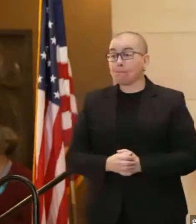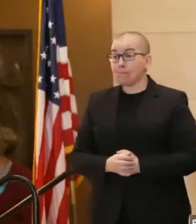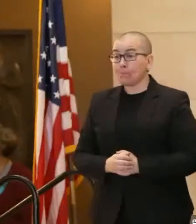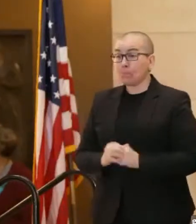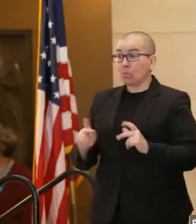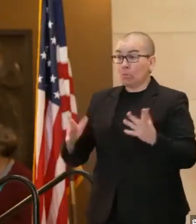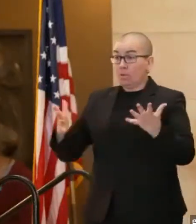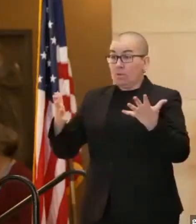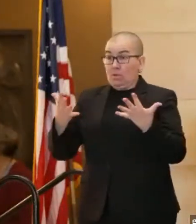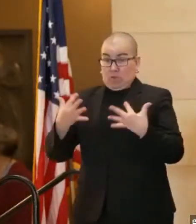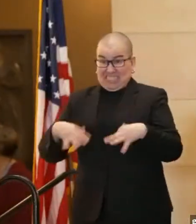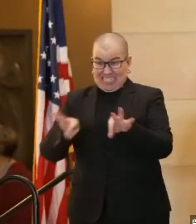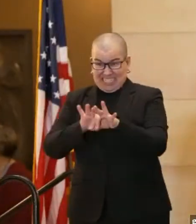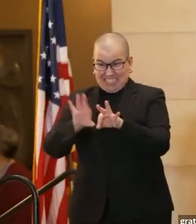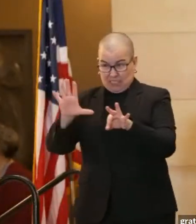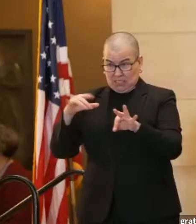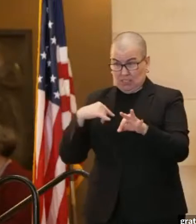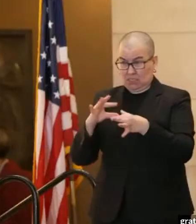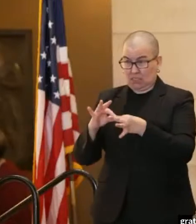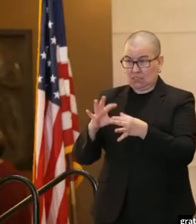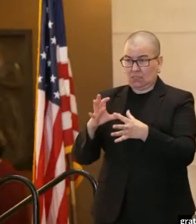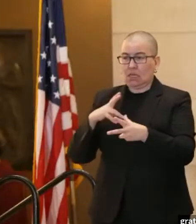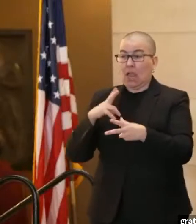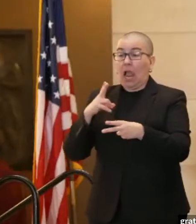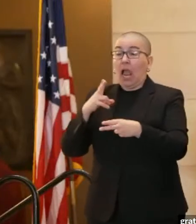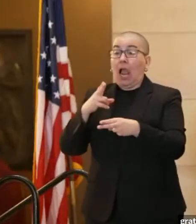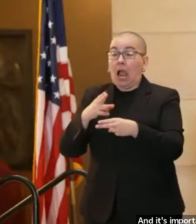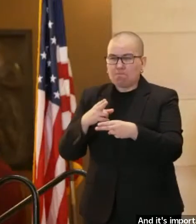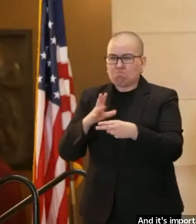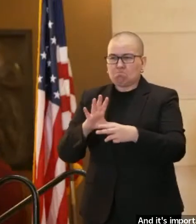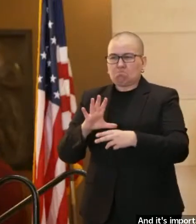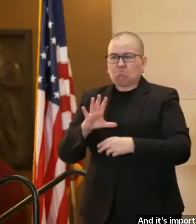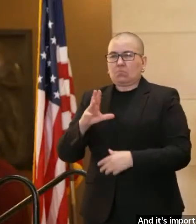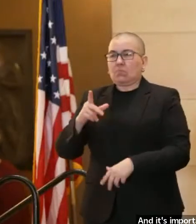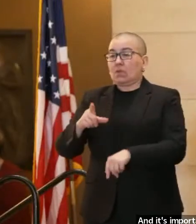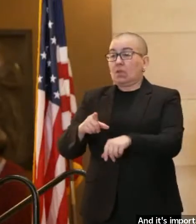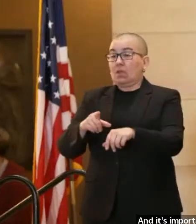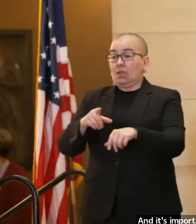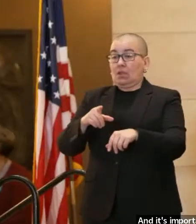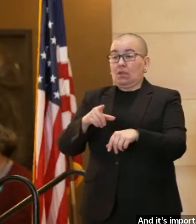say this and that I name this. And for a long time, I couldn't.